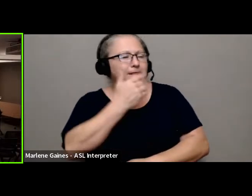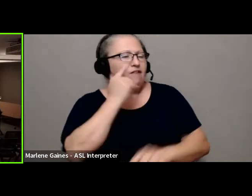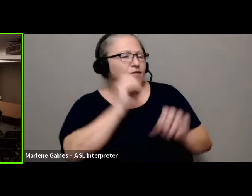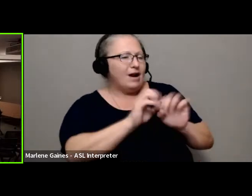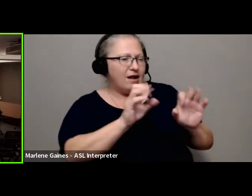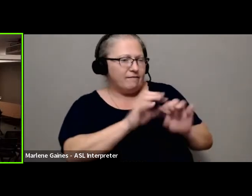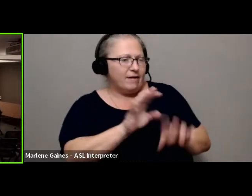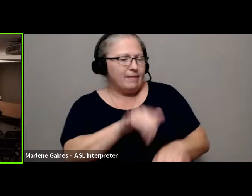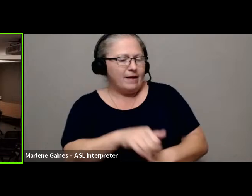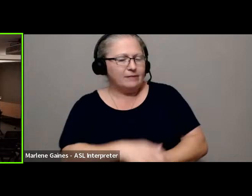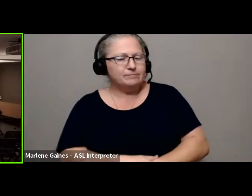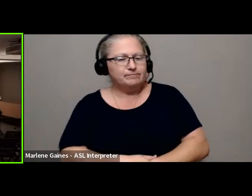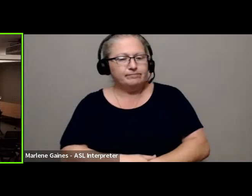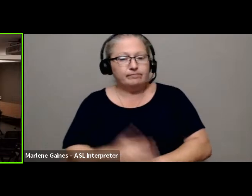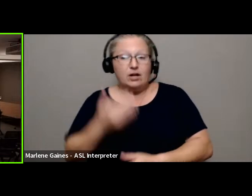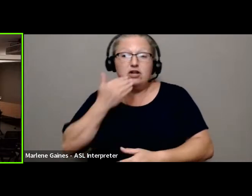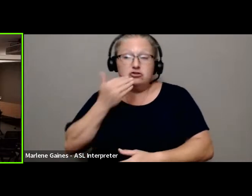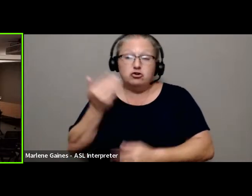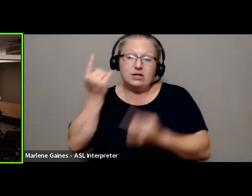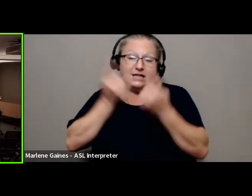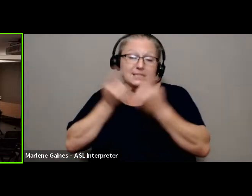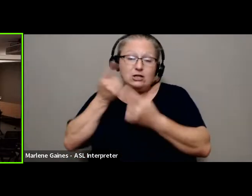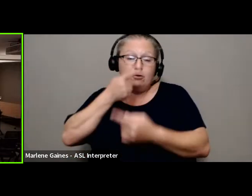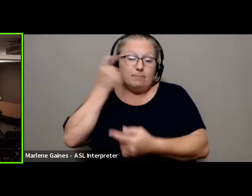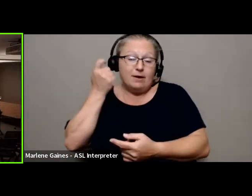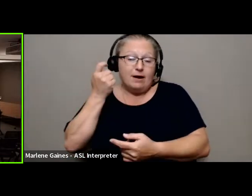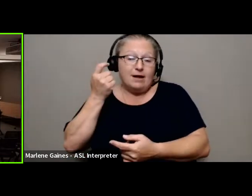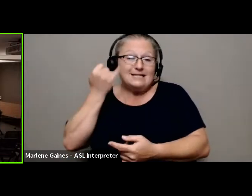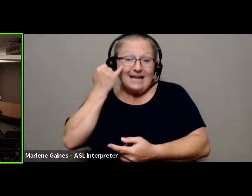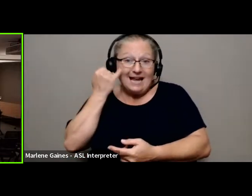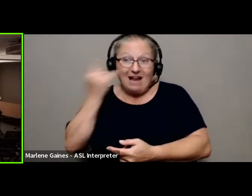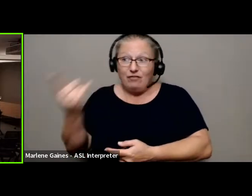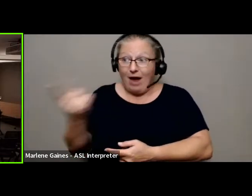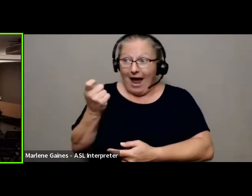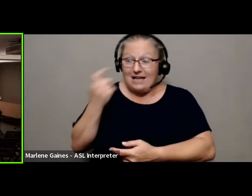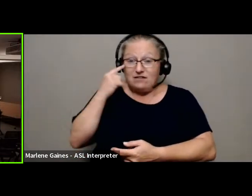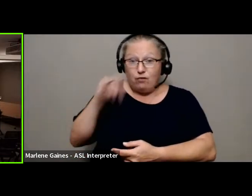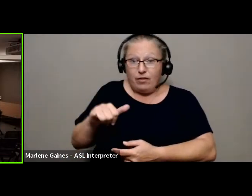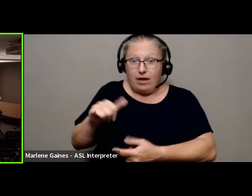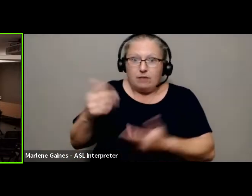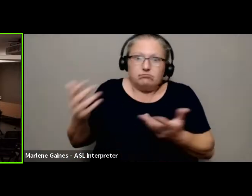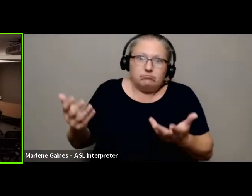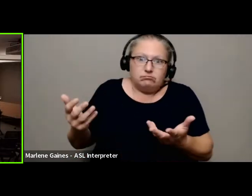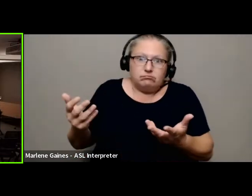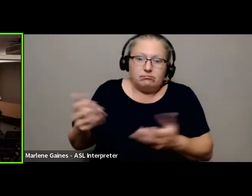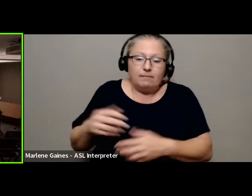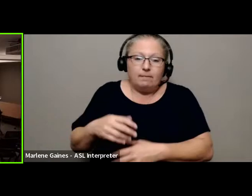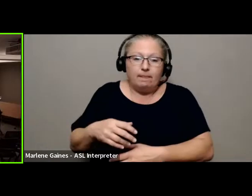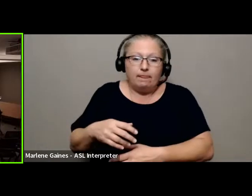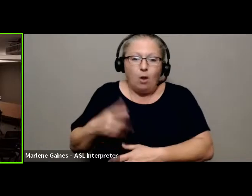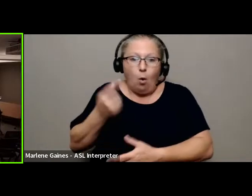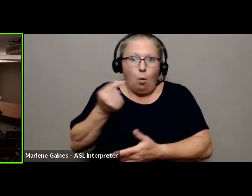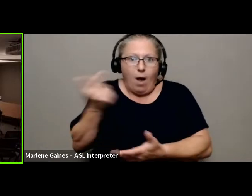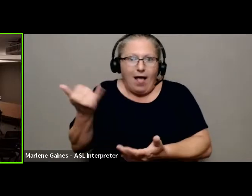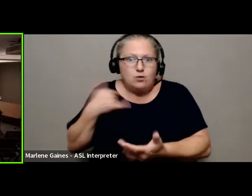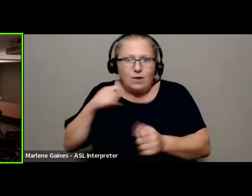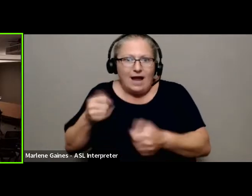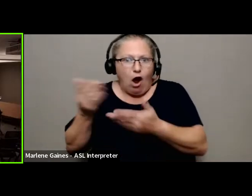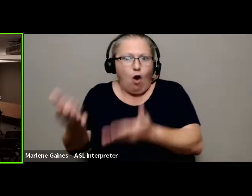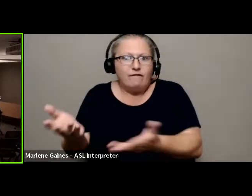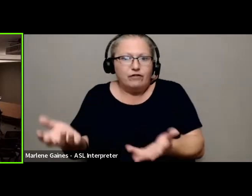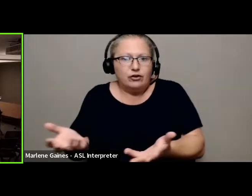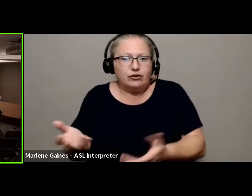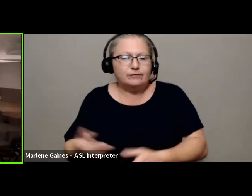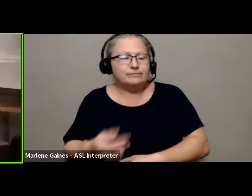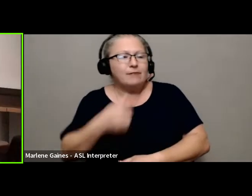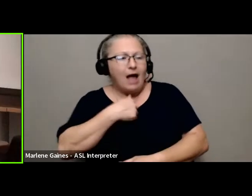you. I mean, that's good to consider, because if they're asking for it, then I mean, what else could we offer them?